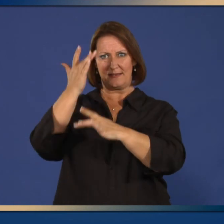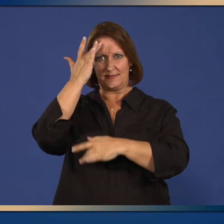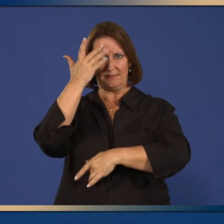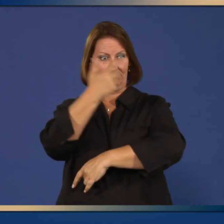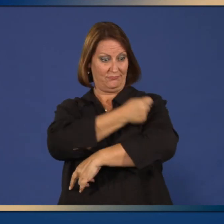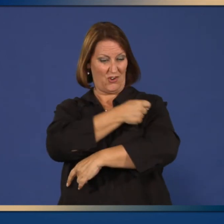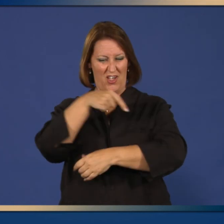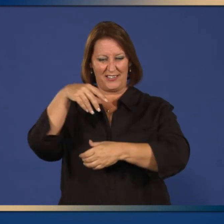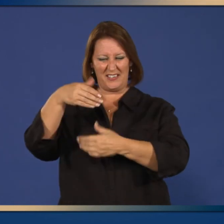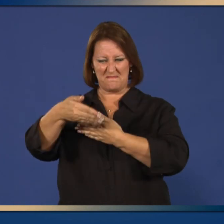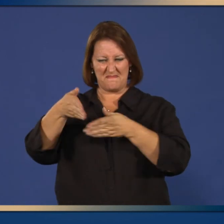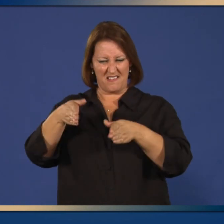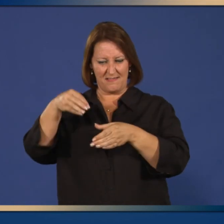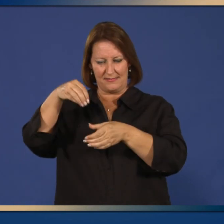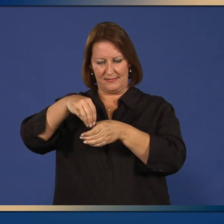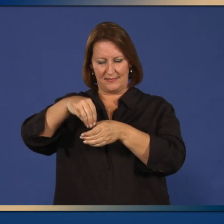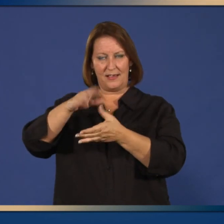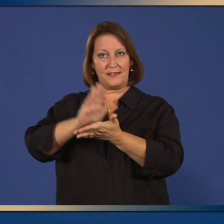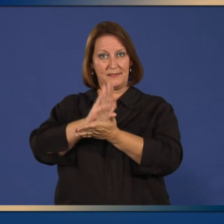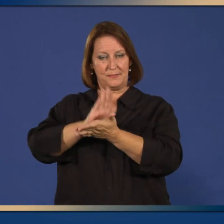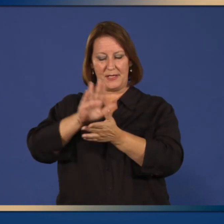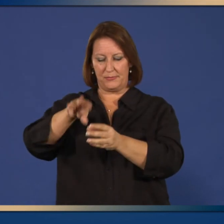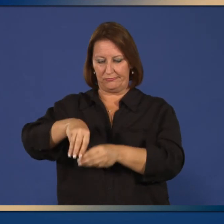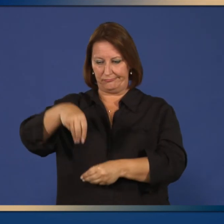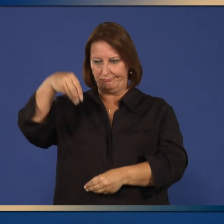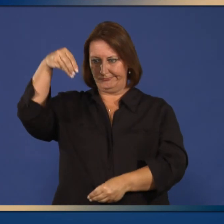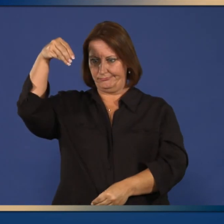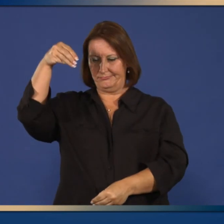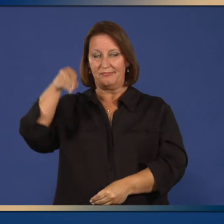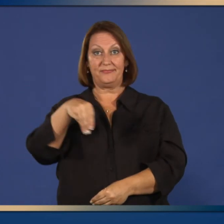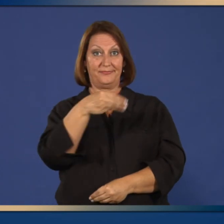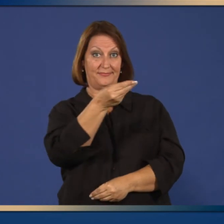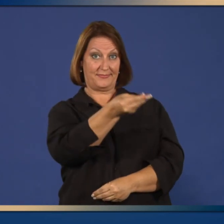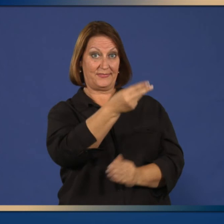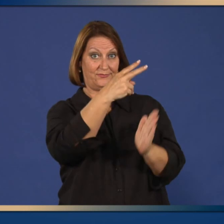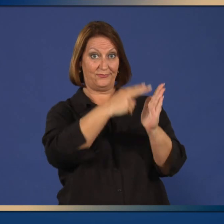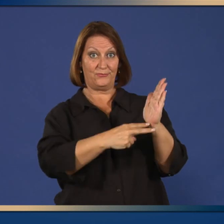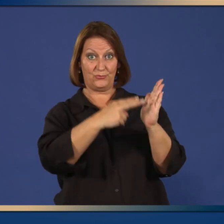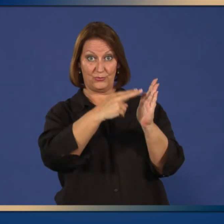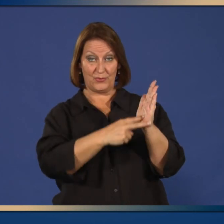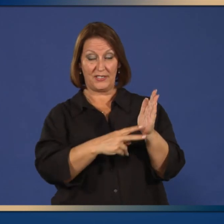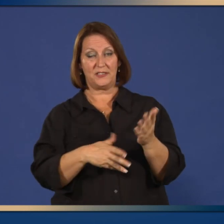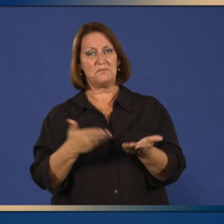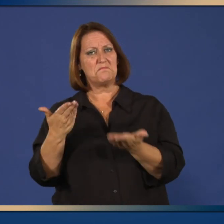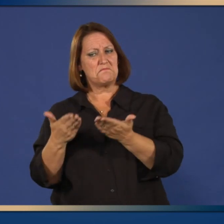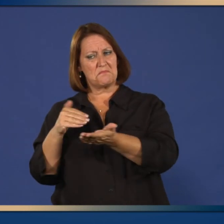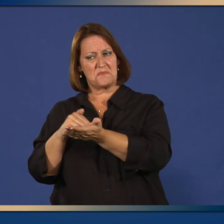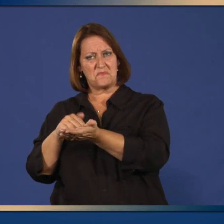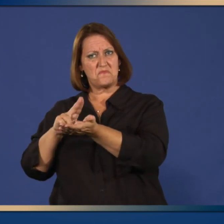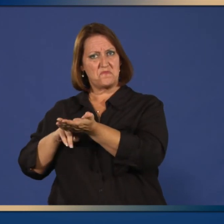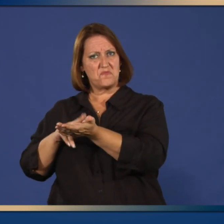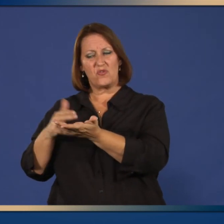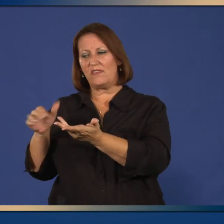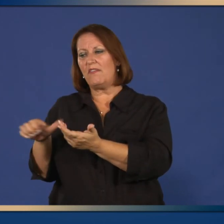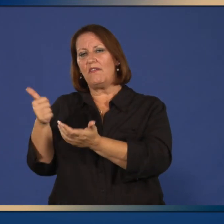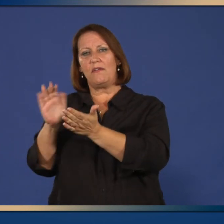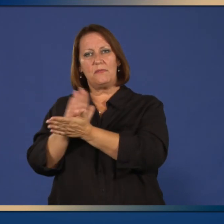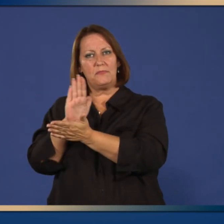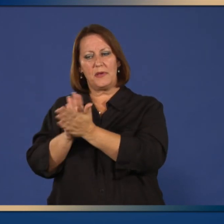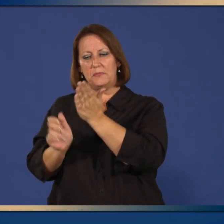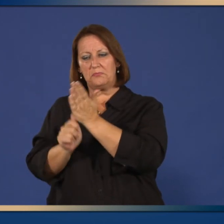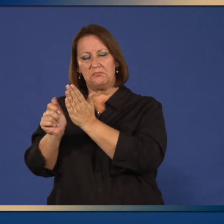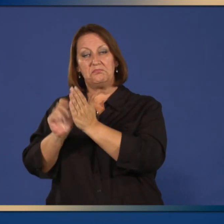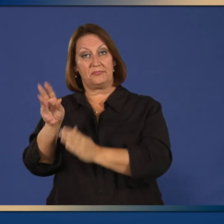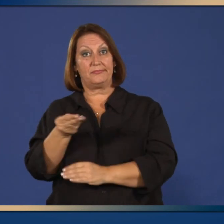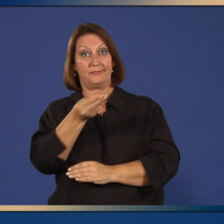Ask your provider. They can give you the vaccine package insert or